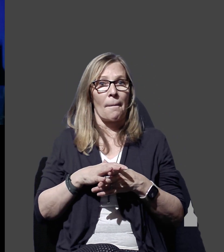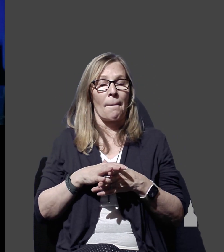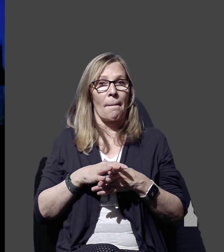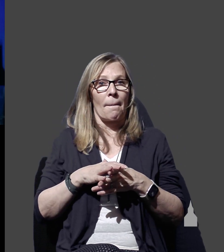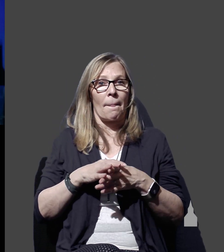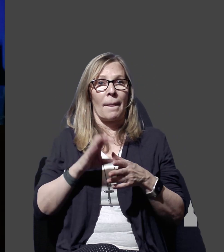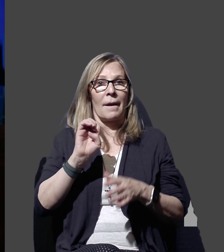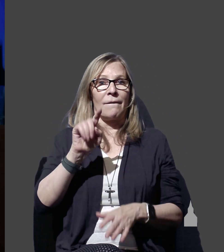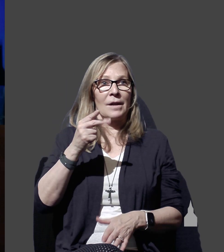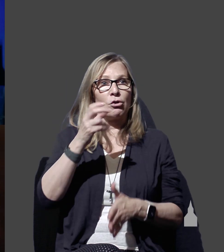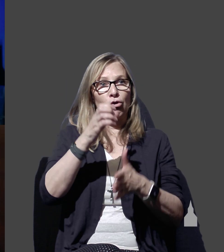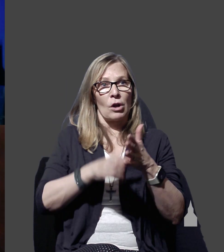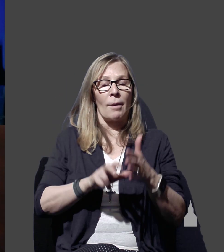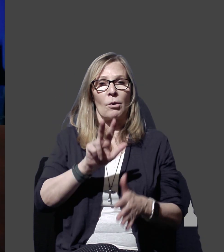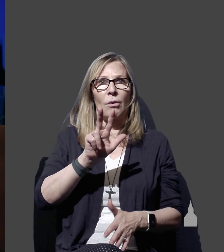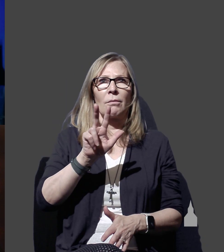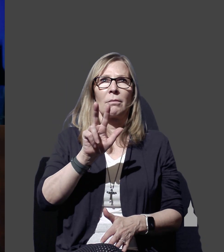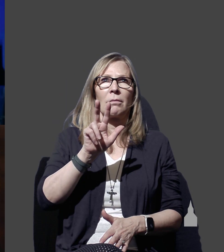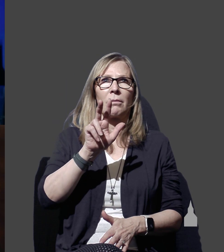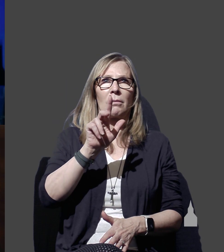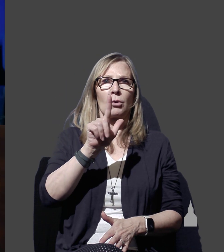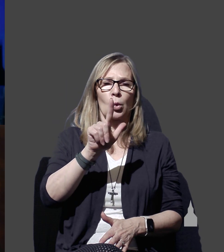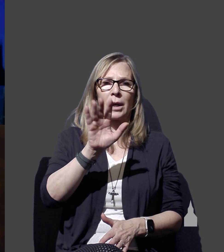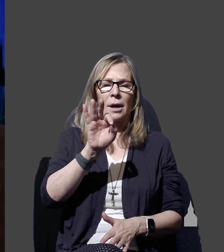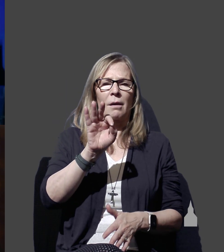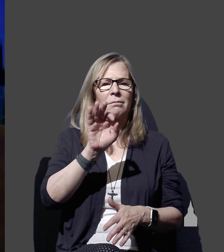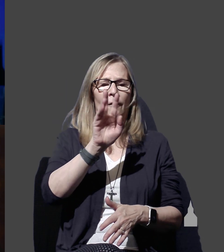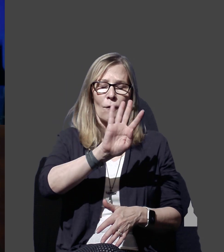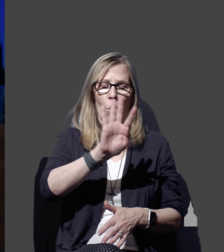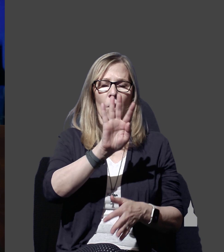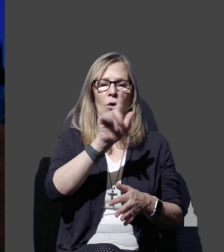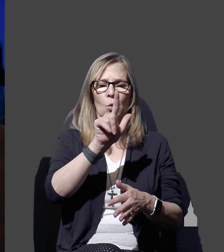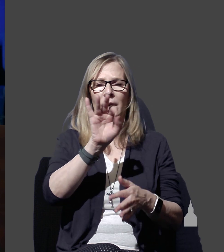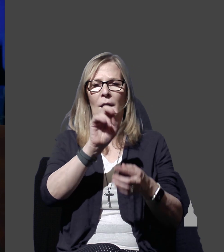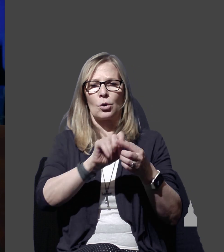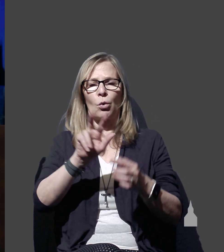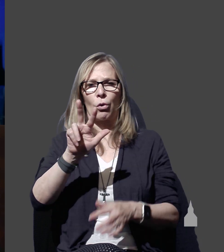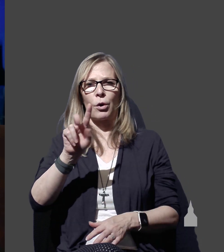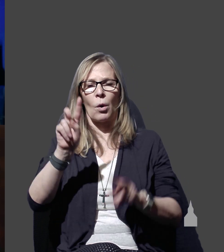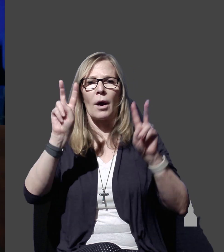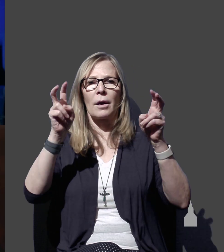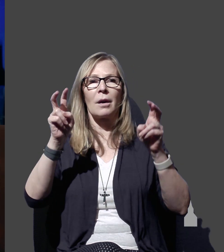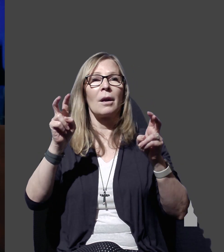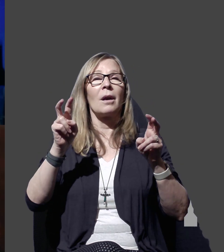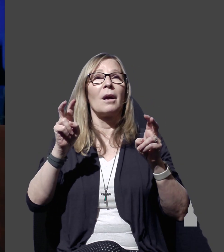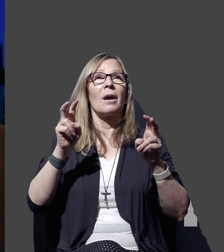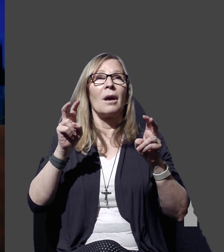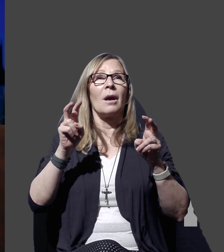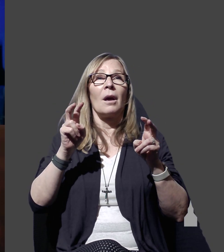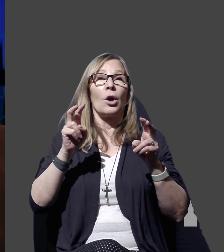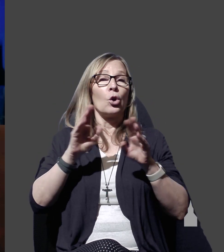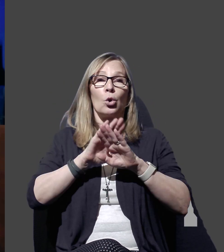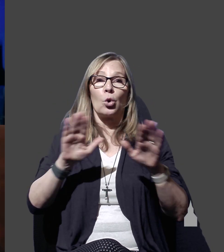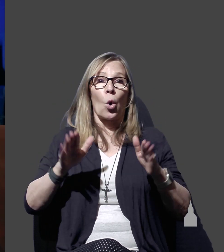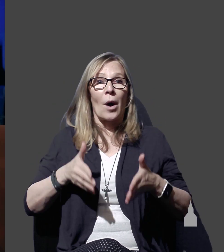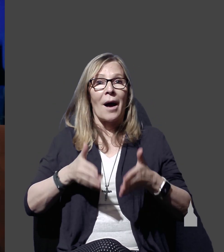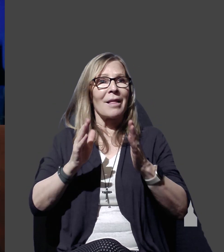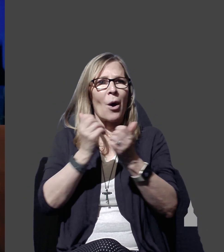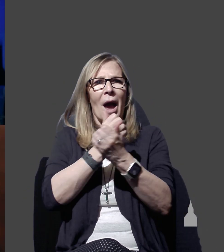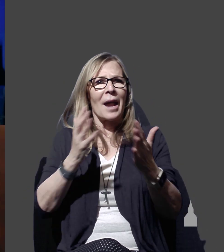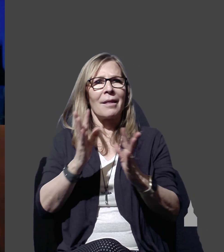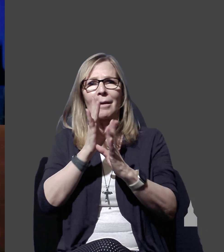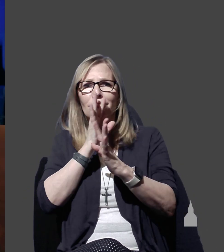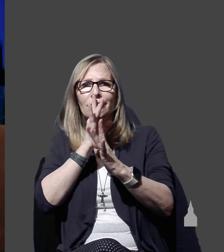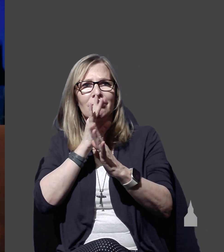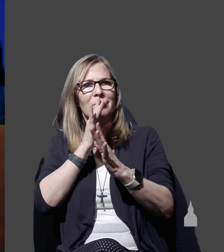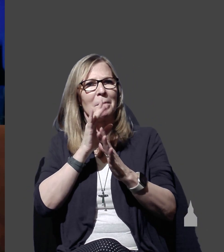Ephesians 4, 29, let no unwholesome word proceed from your mouth, but only such a word as is good for edification according to the need of the moment, so that it will give